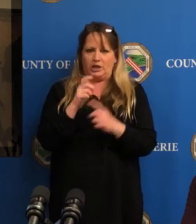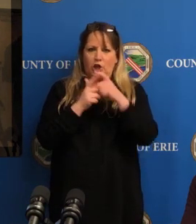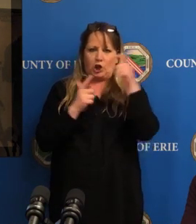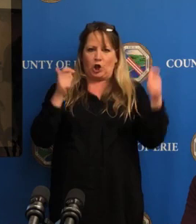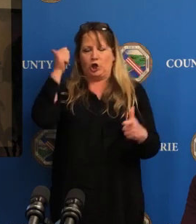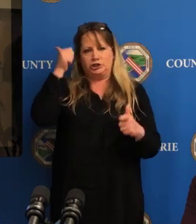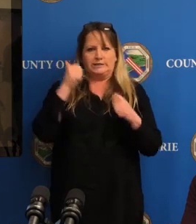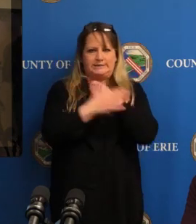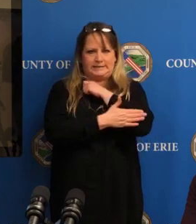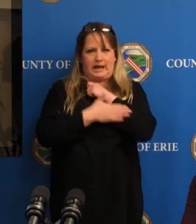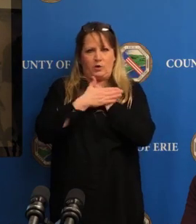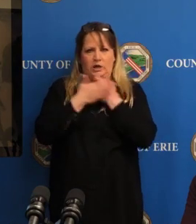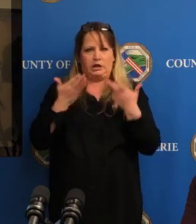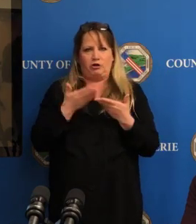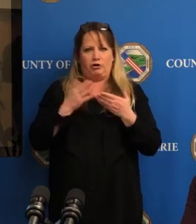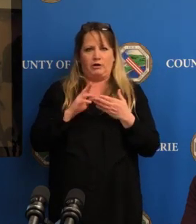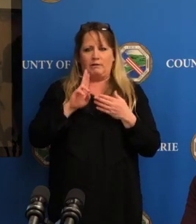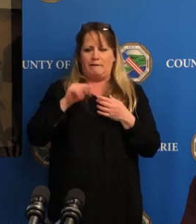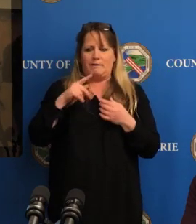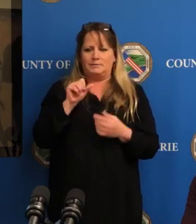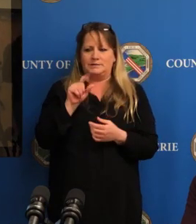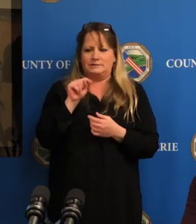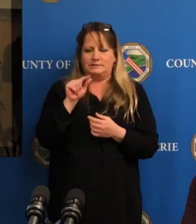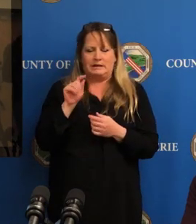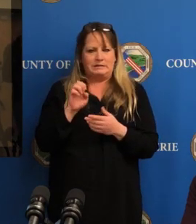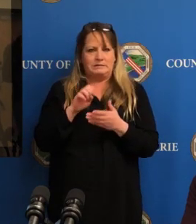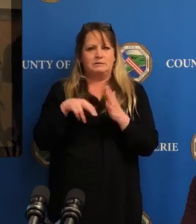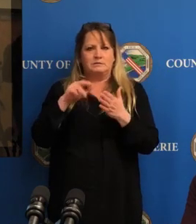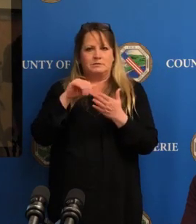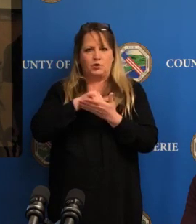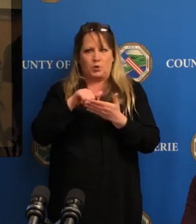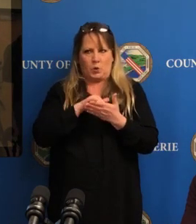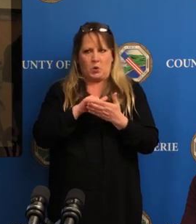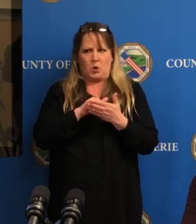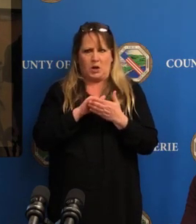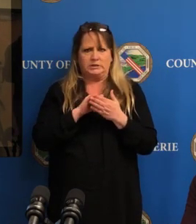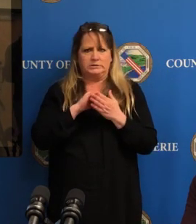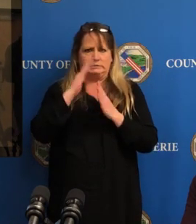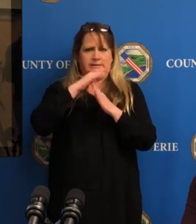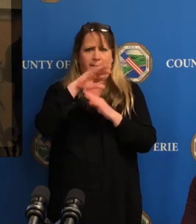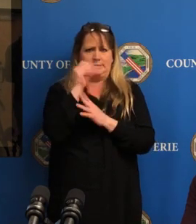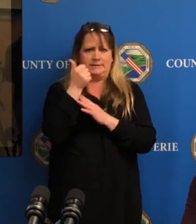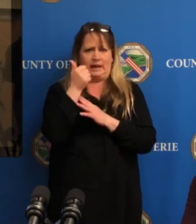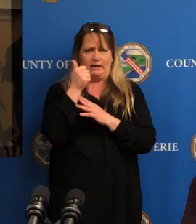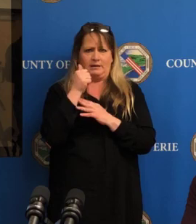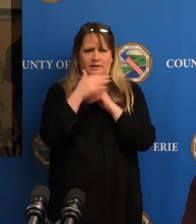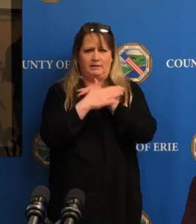largest county in upstate New York. It falls within the top 10 of communities across the state